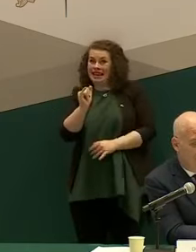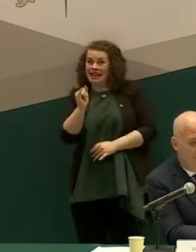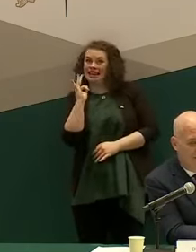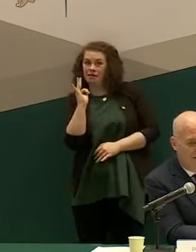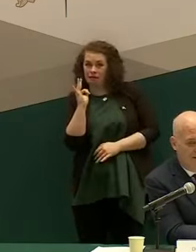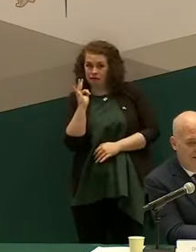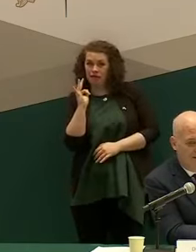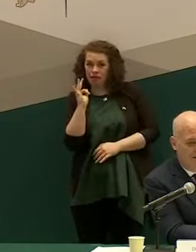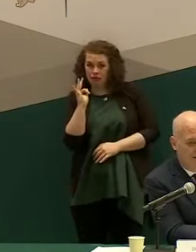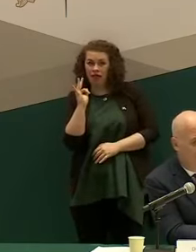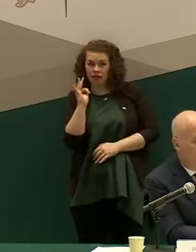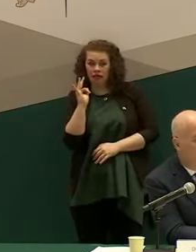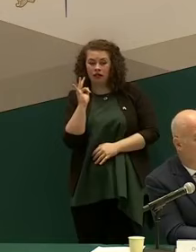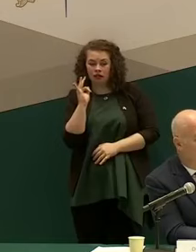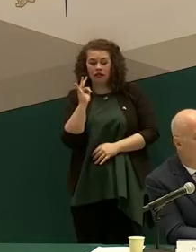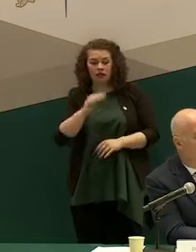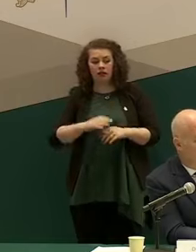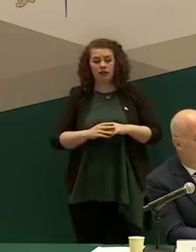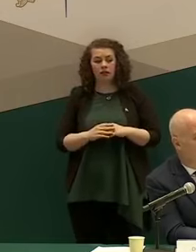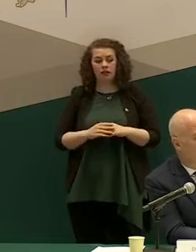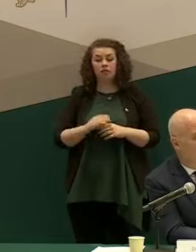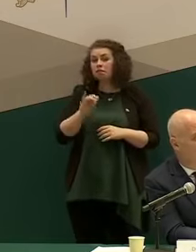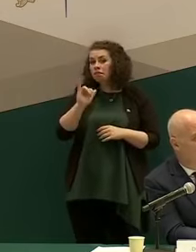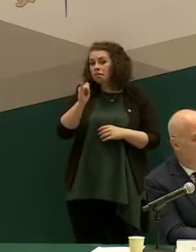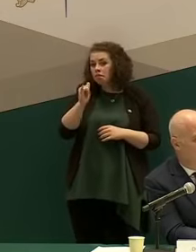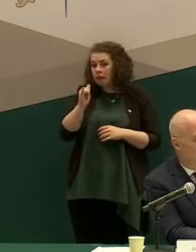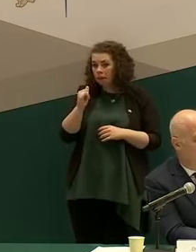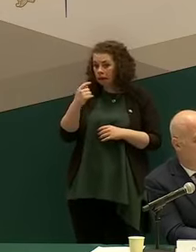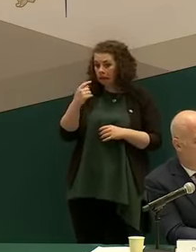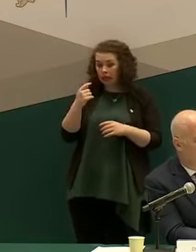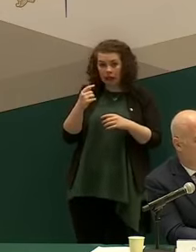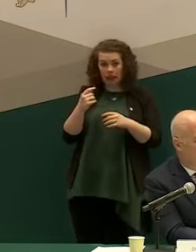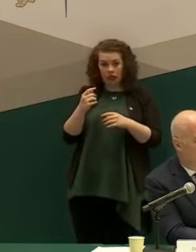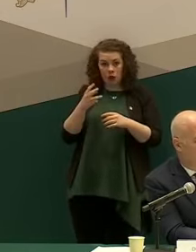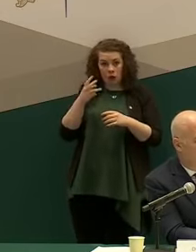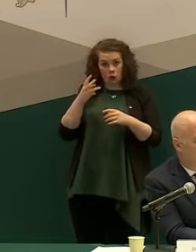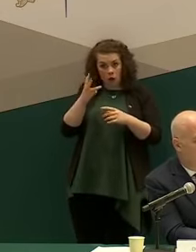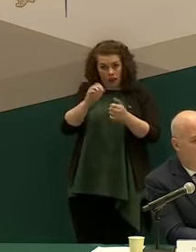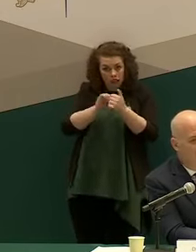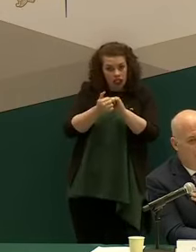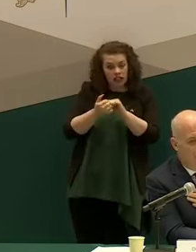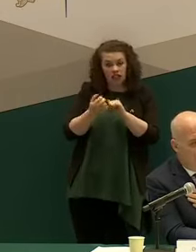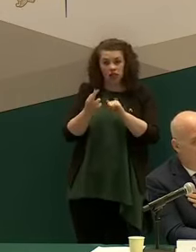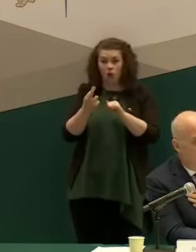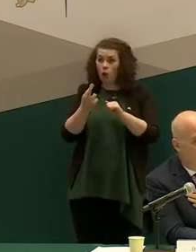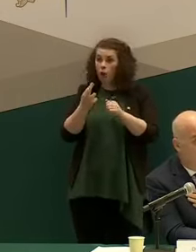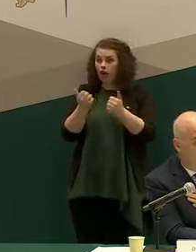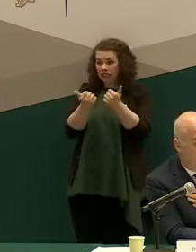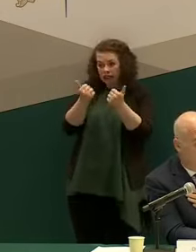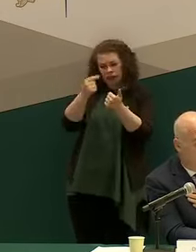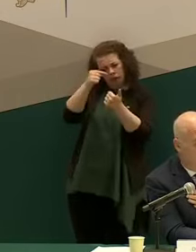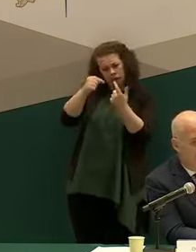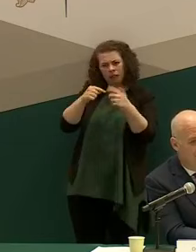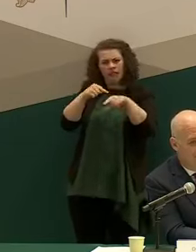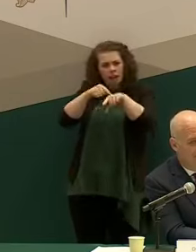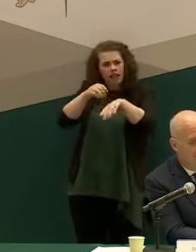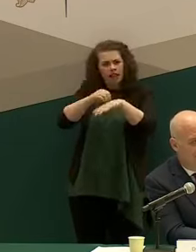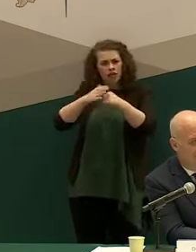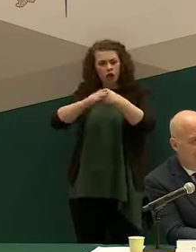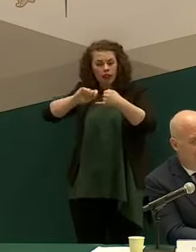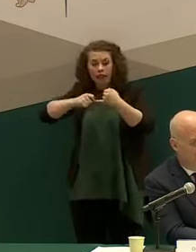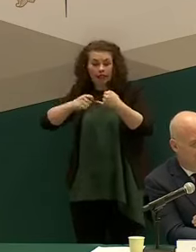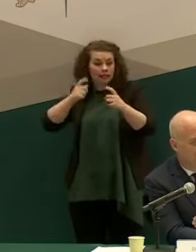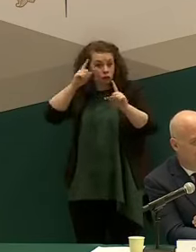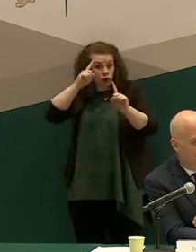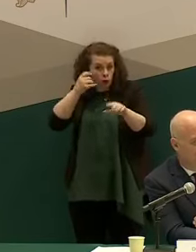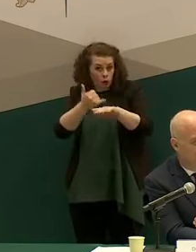or indeed that it will be a particular case definition that will apply. But what our intention now would be to be optimistic.